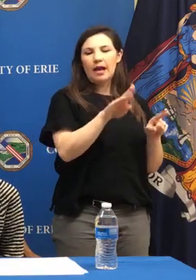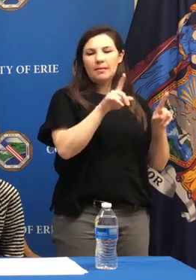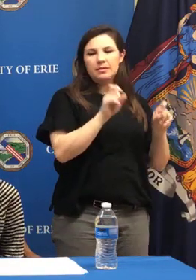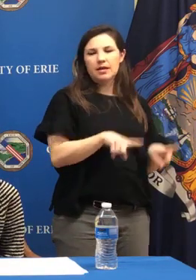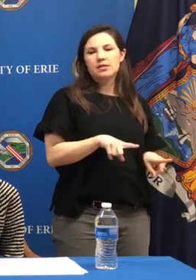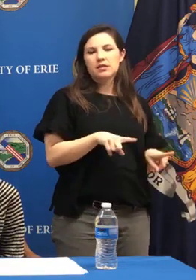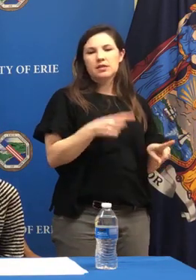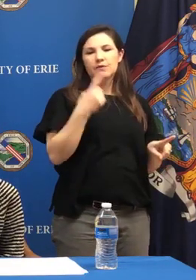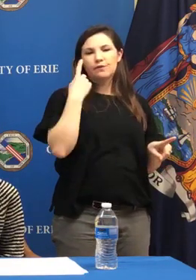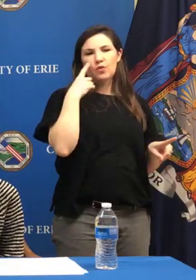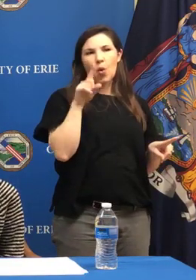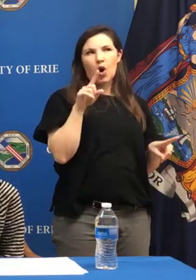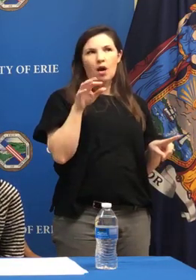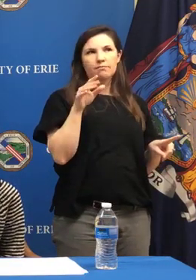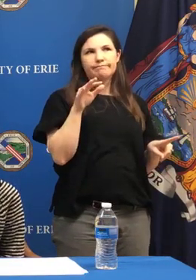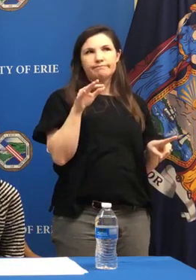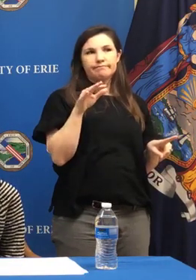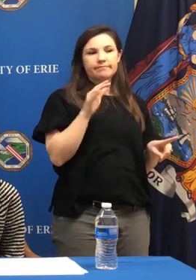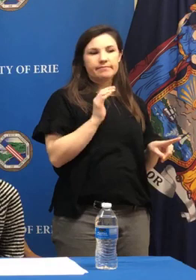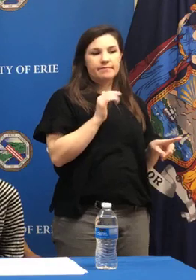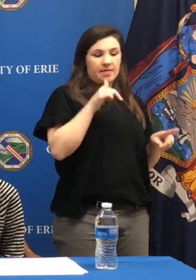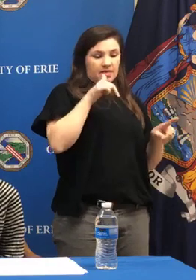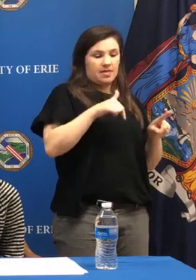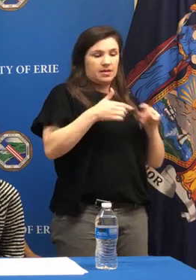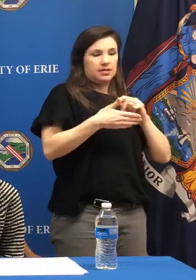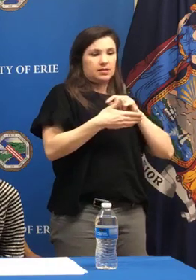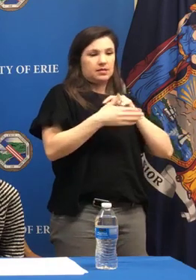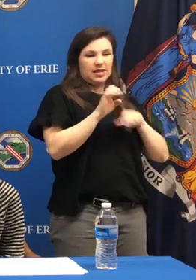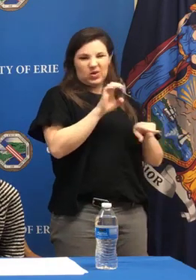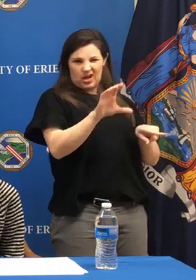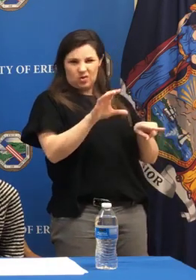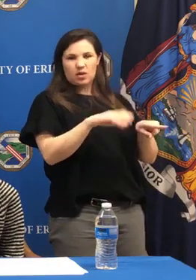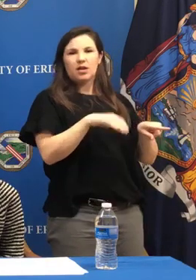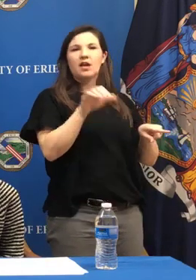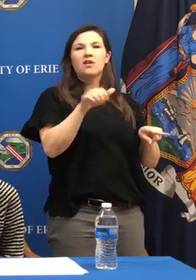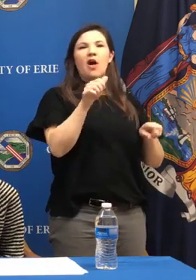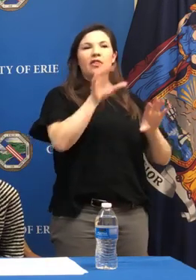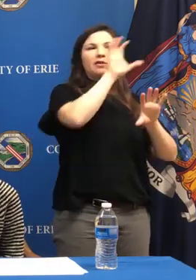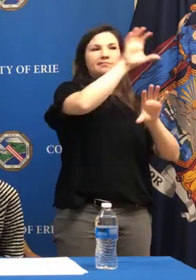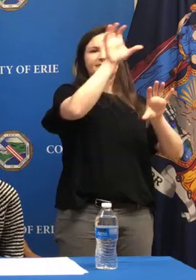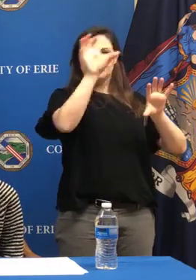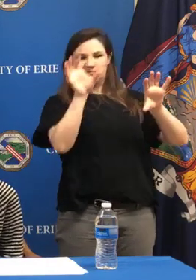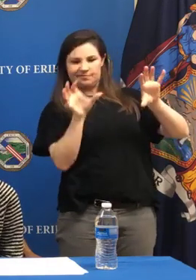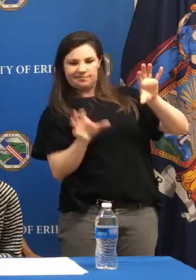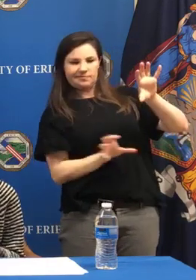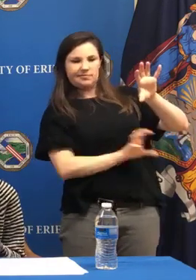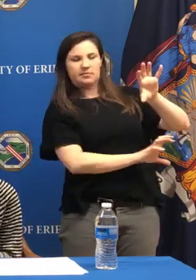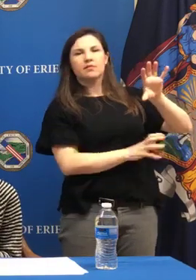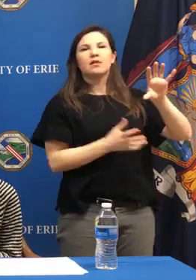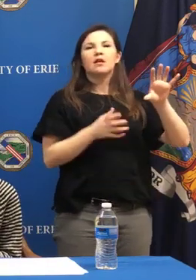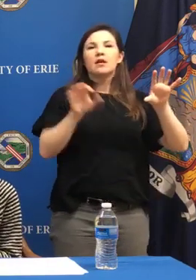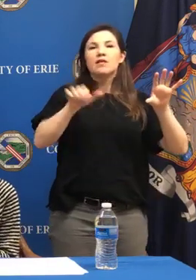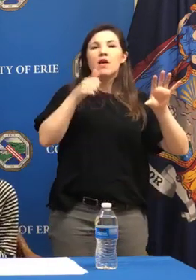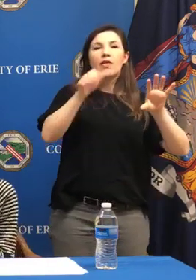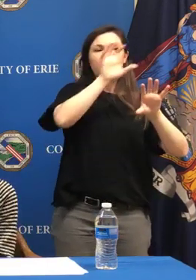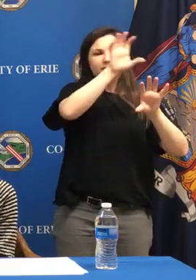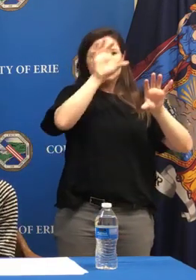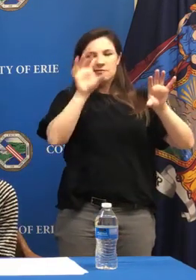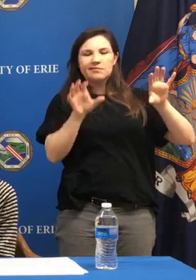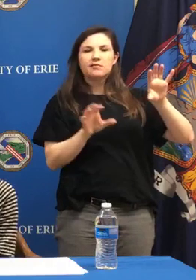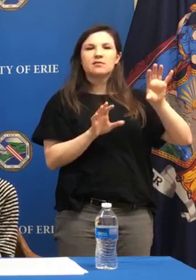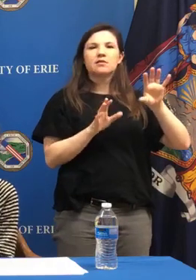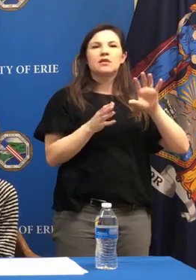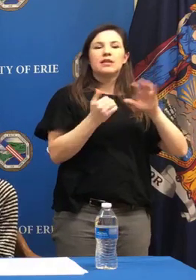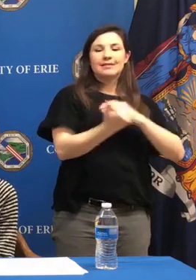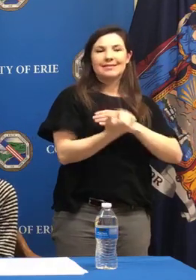for and not only Erie County, but also other surrounding counties too, and also the other surrounding counties are able to